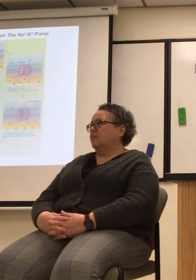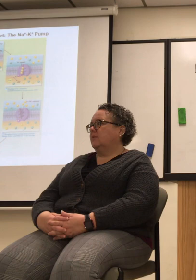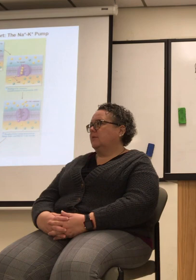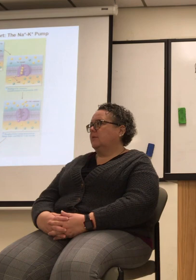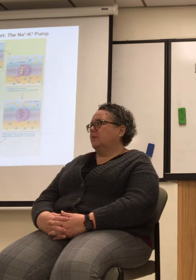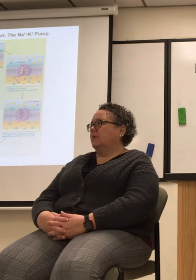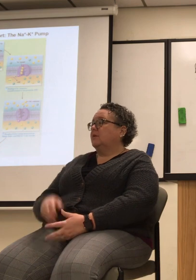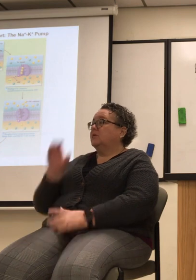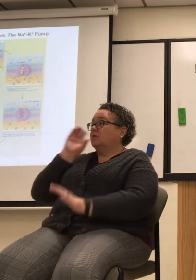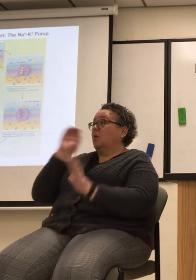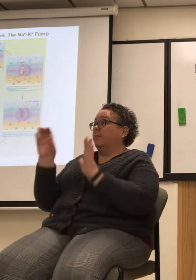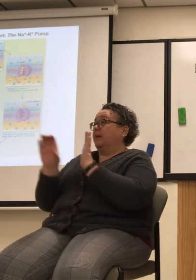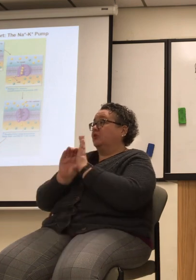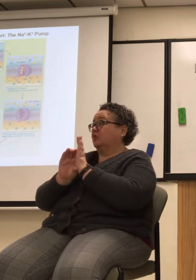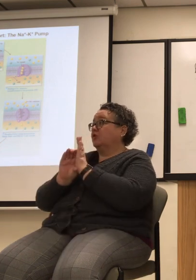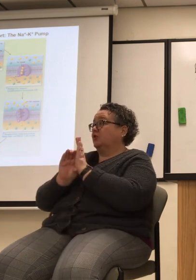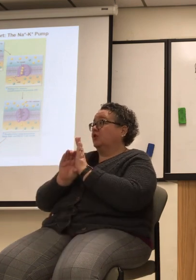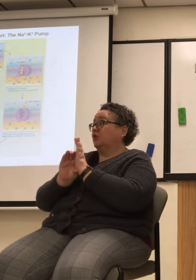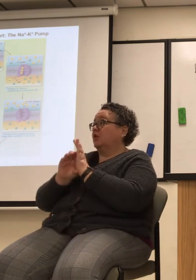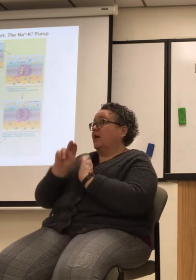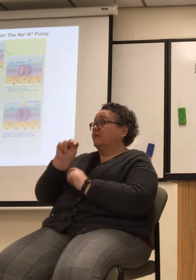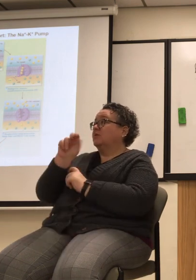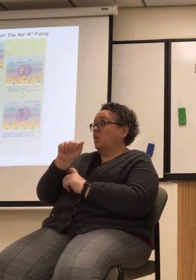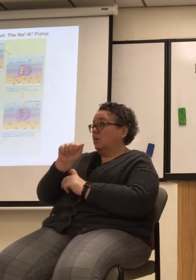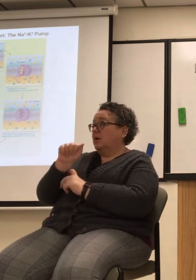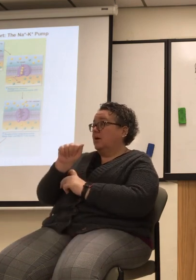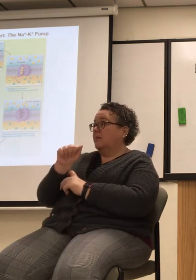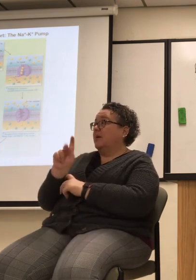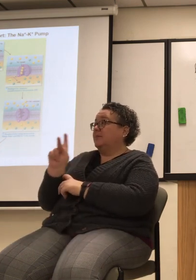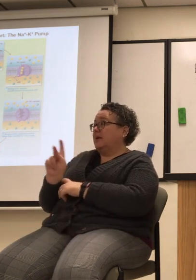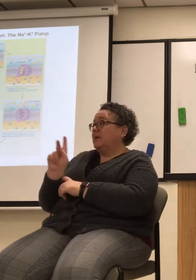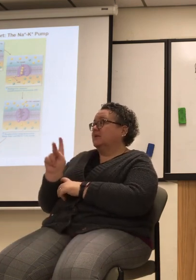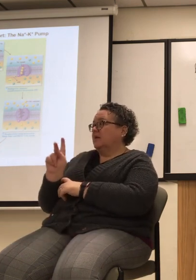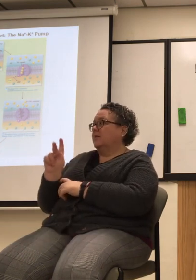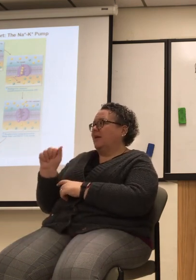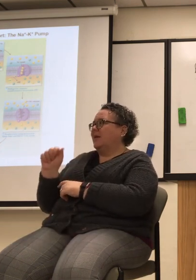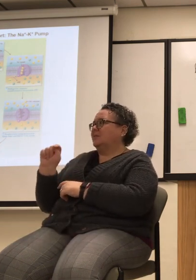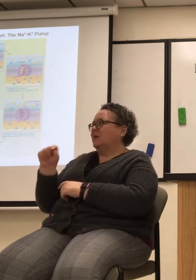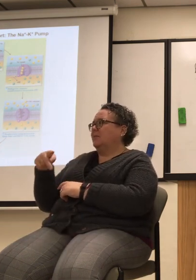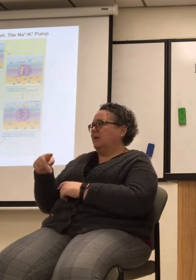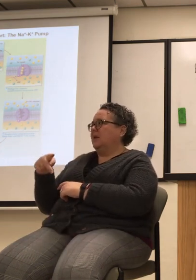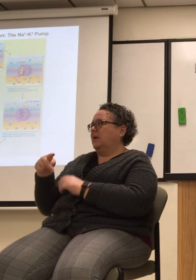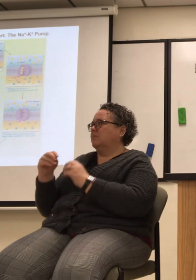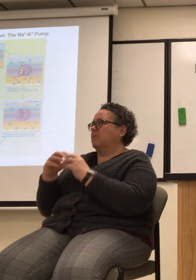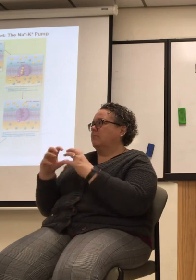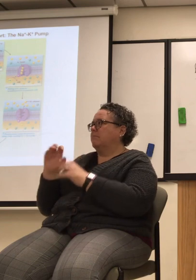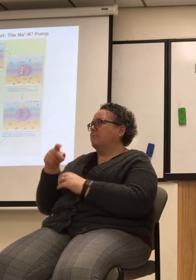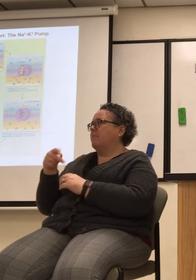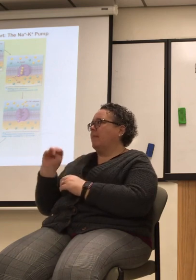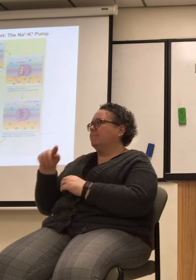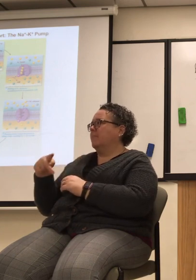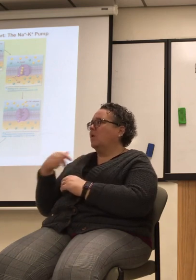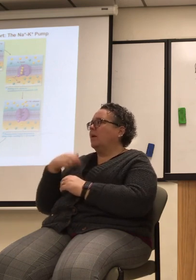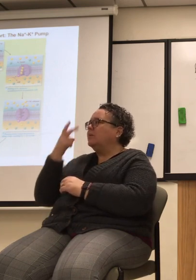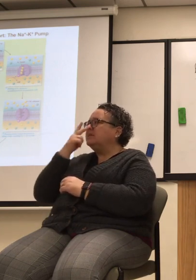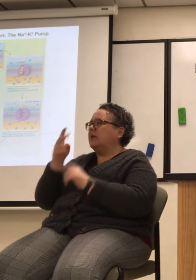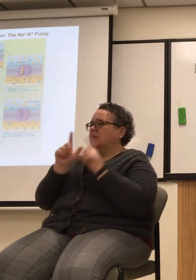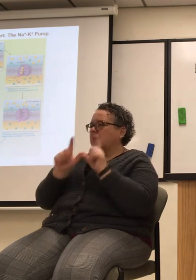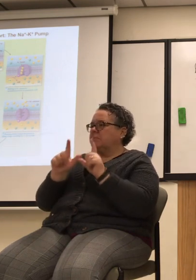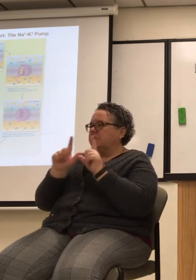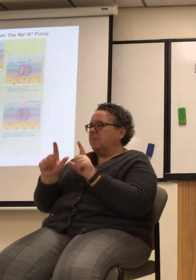So here's a picture of the sodium potassium ATPase pump. We'll look at it blow by blow here.